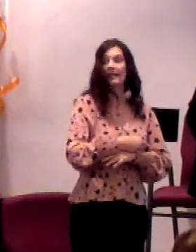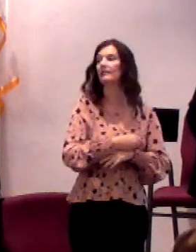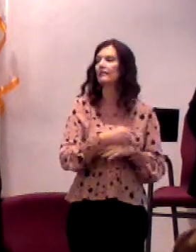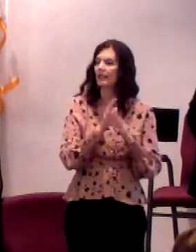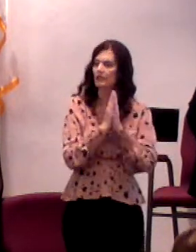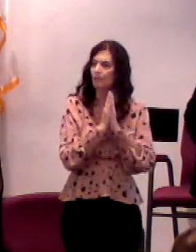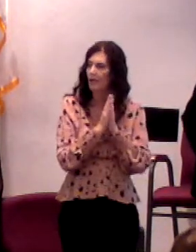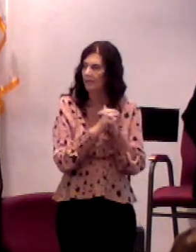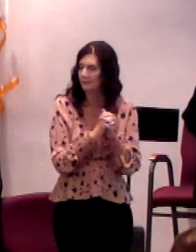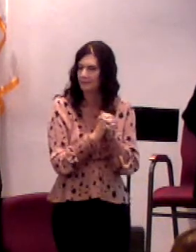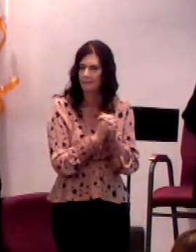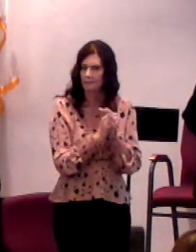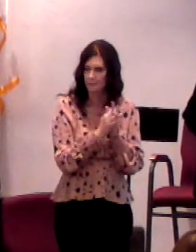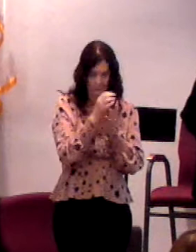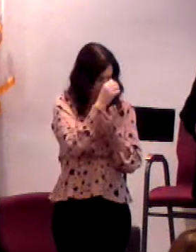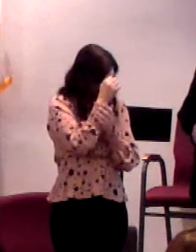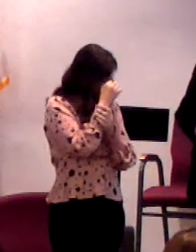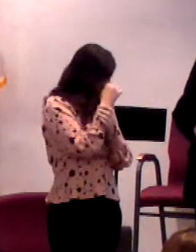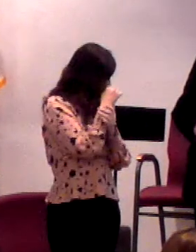prayer.